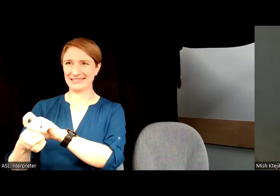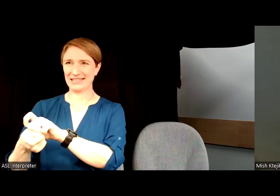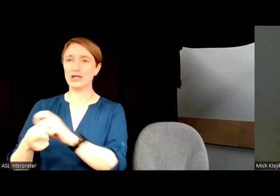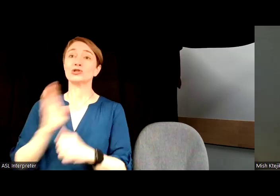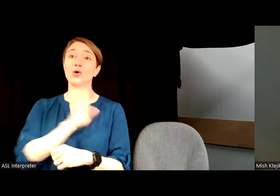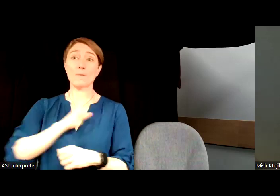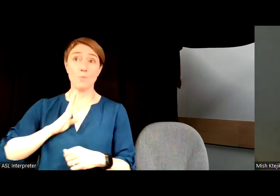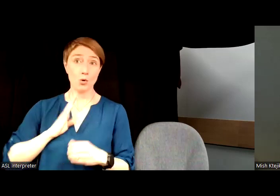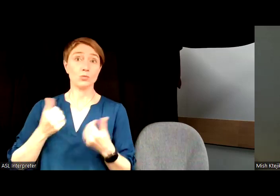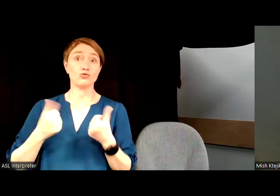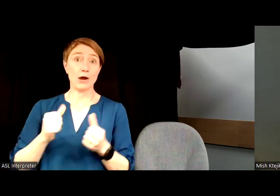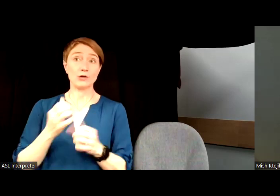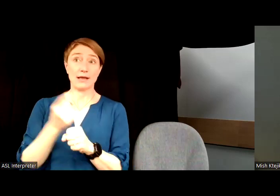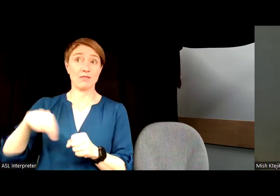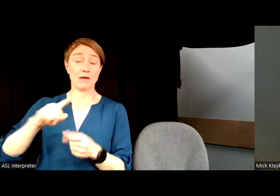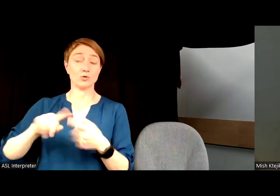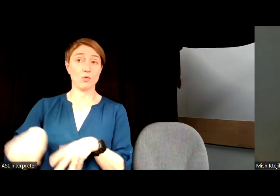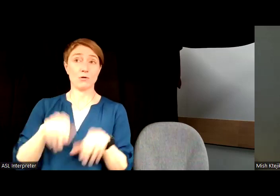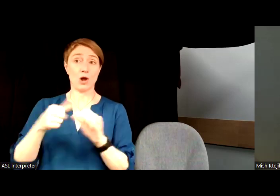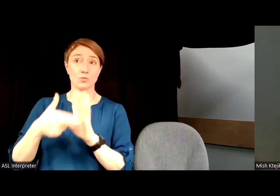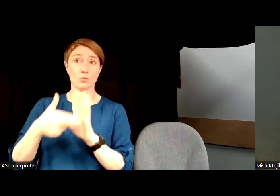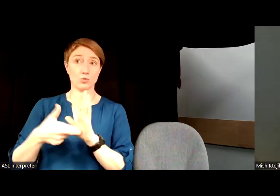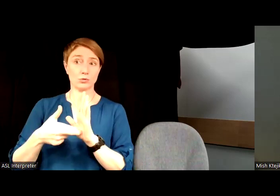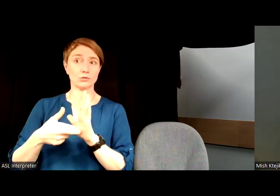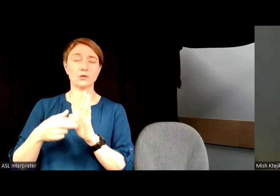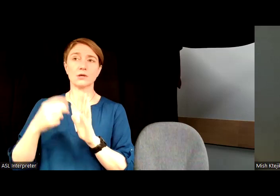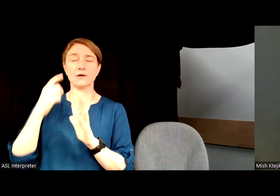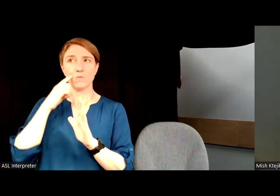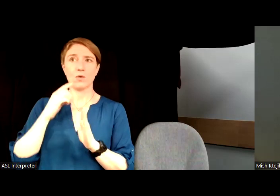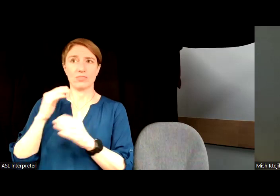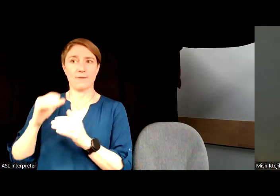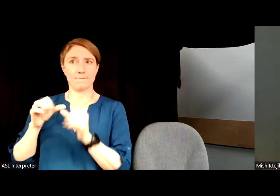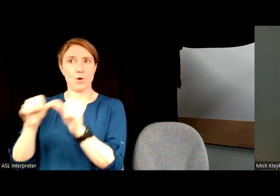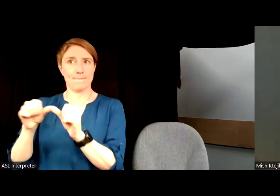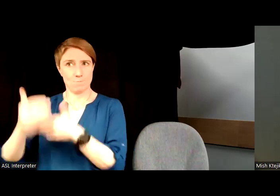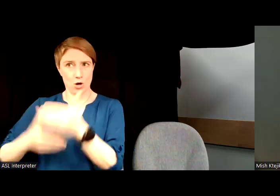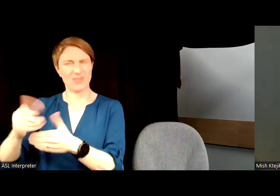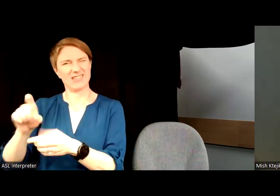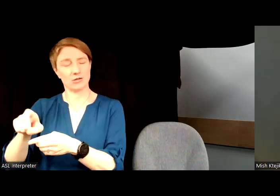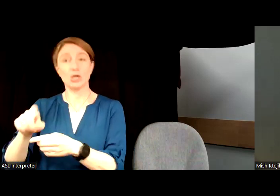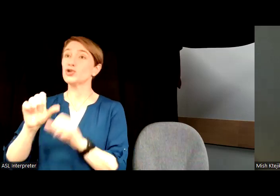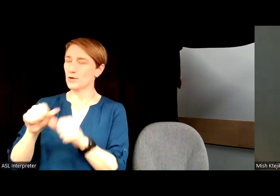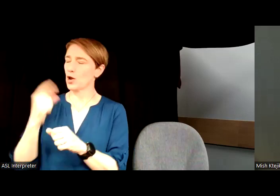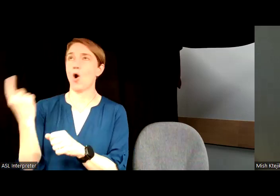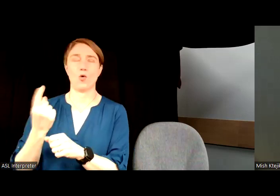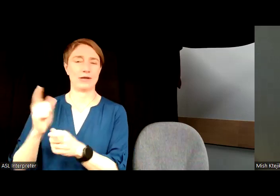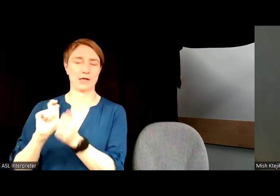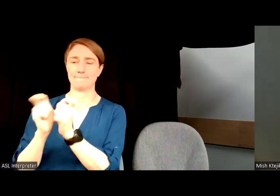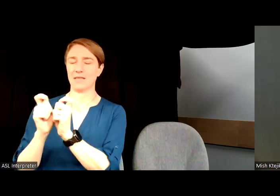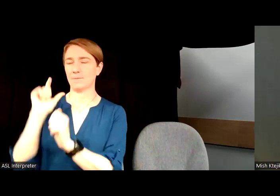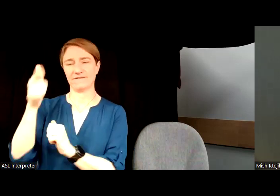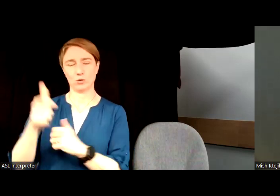adopt rules that would be in place through the permanent process, which is necessary, you can always amend rules in the